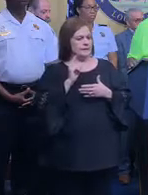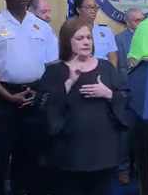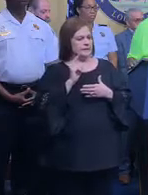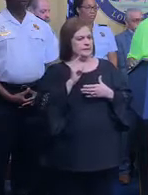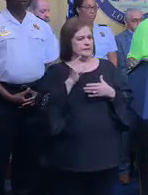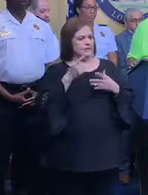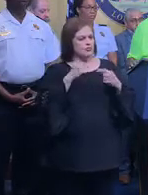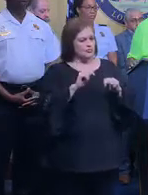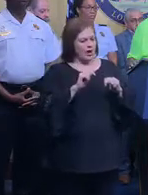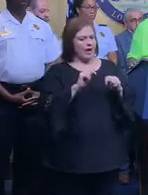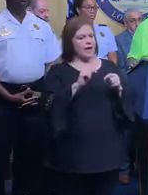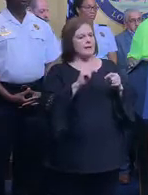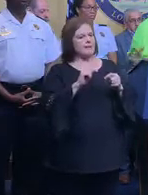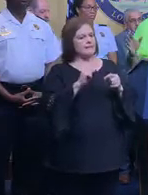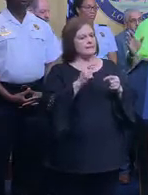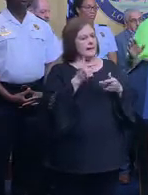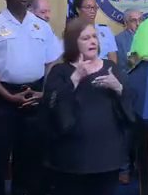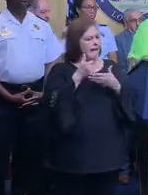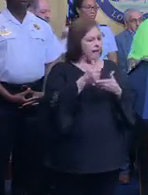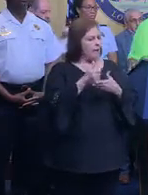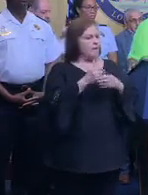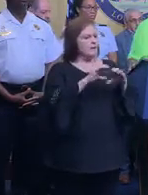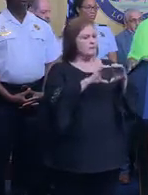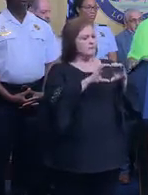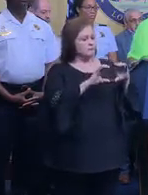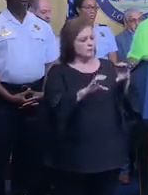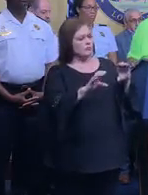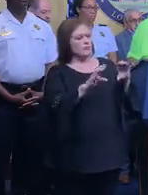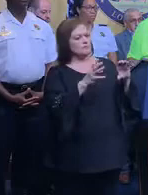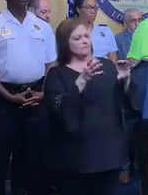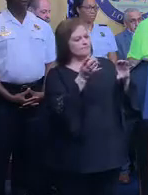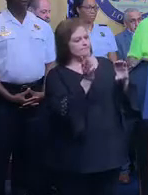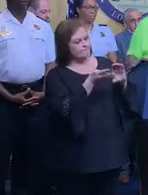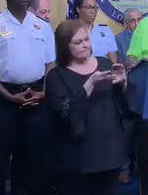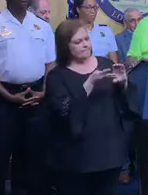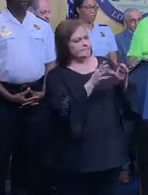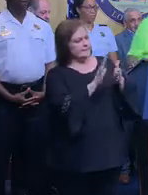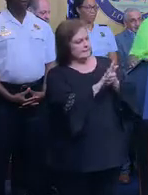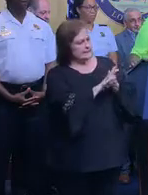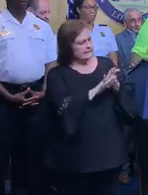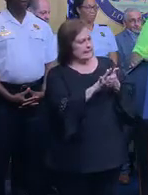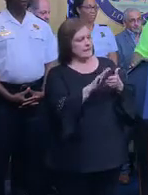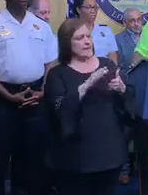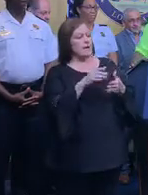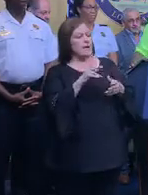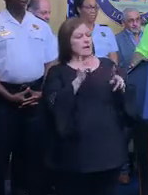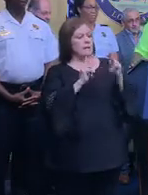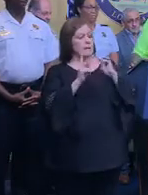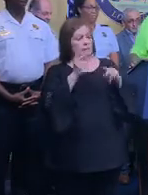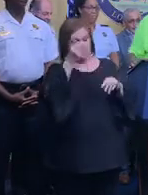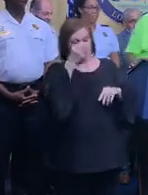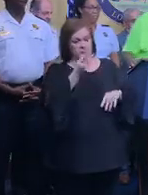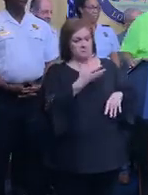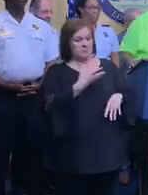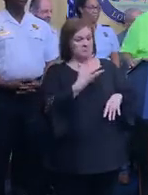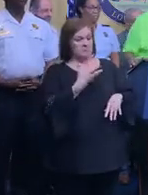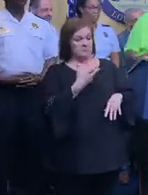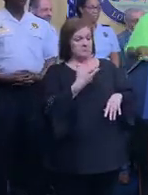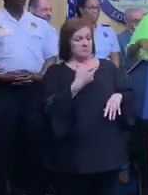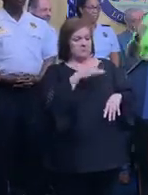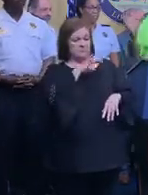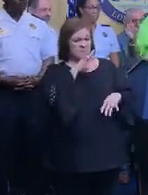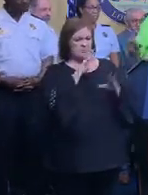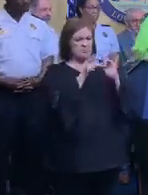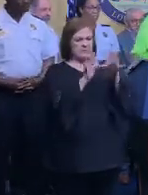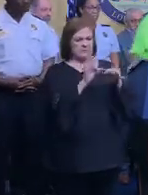storm drains cleared out, the storm drain challenge. I received multiple nasty emails by saying it's not my